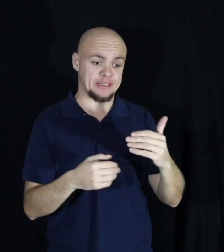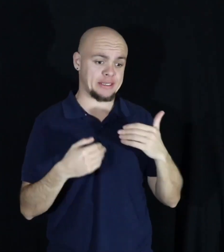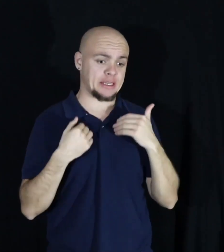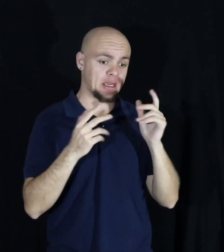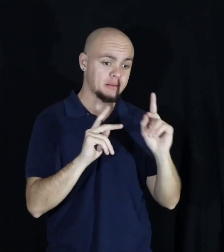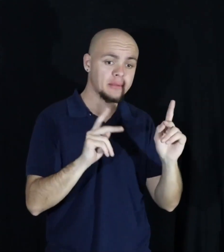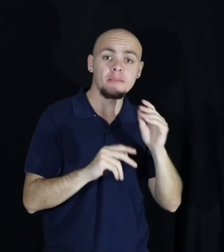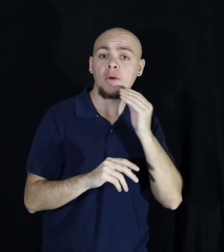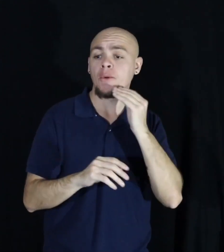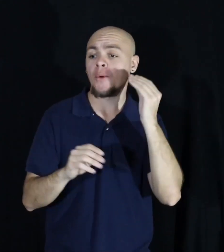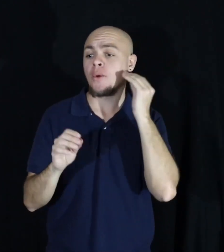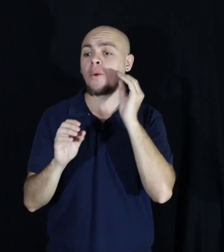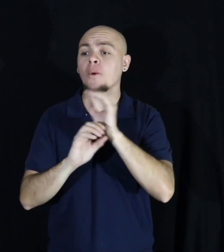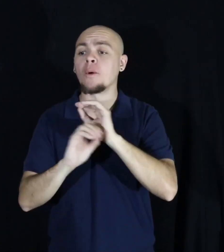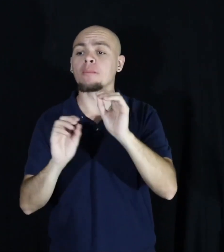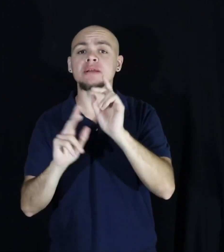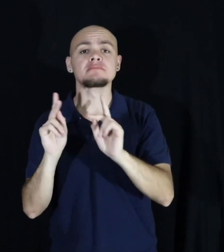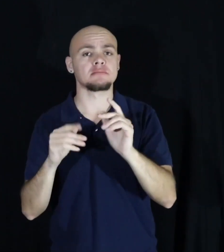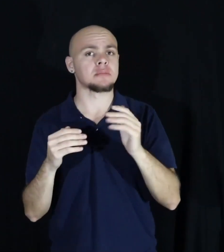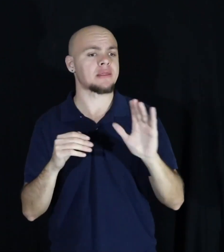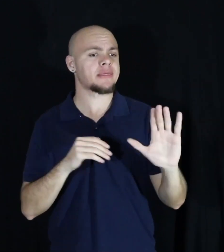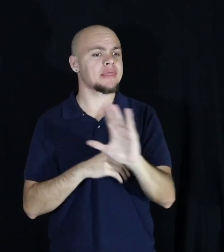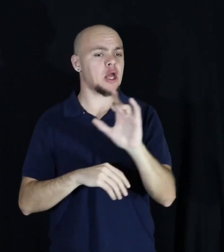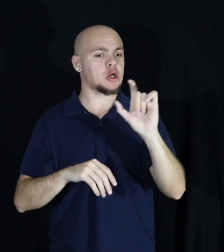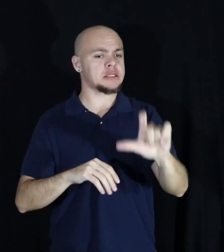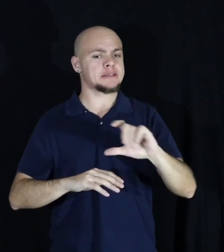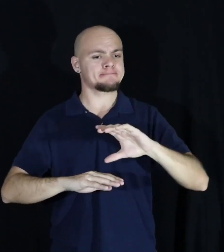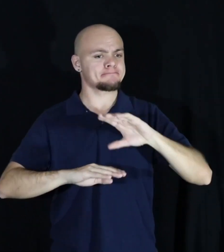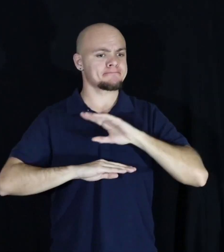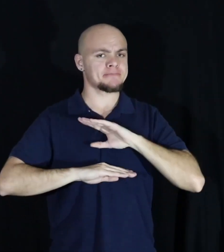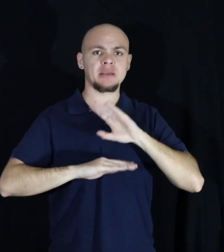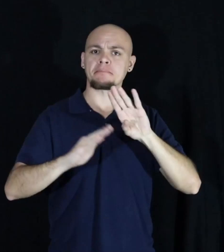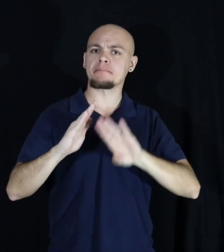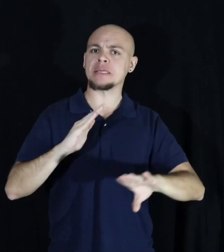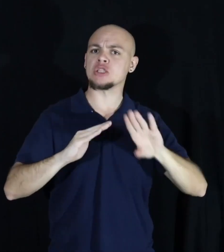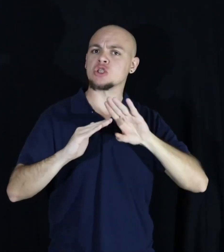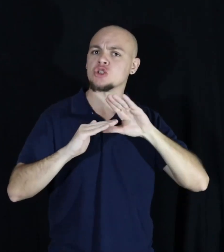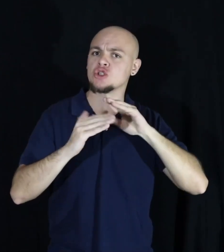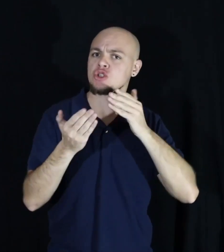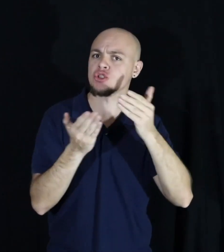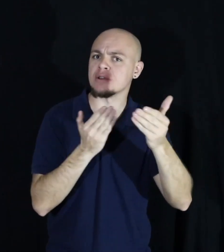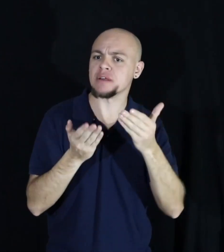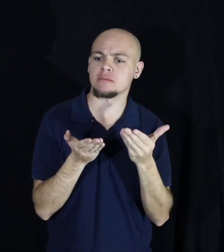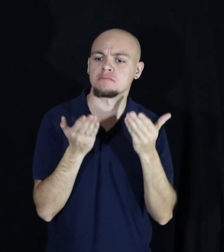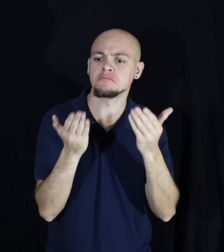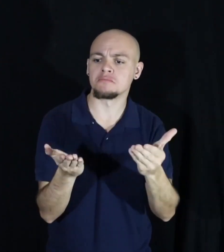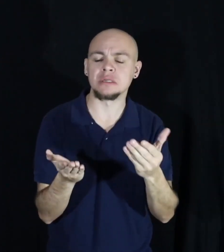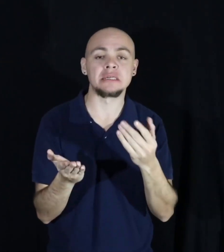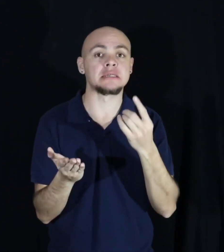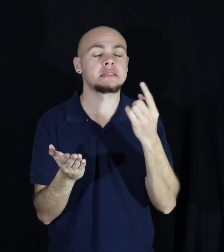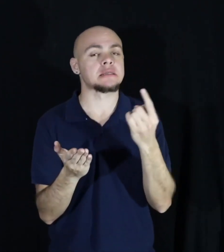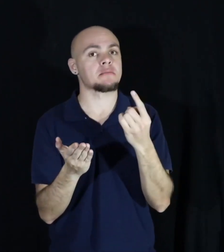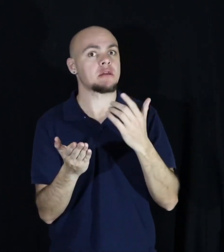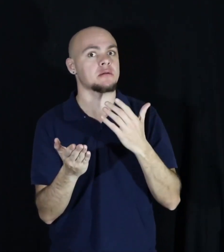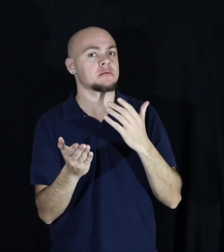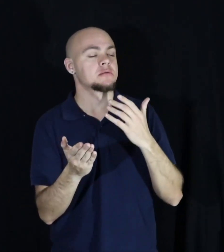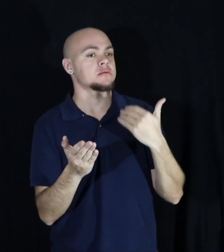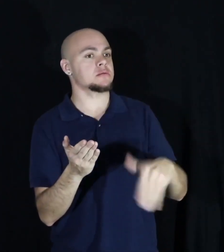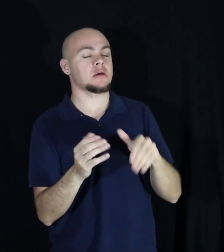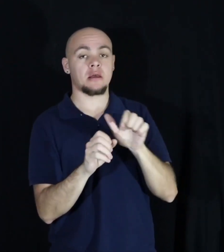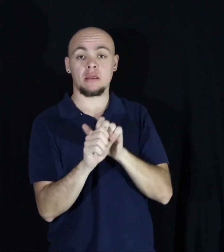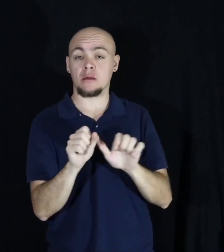and homeless people have what they need to access basic services, something that was really critical during the